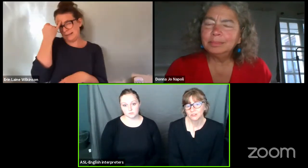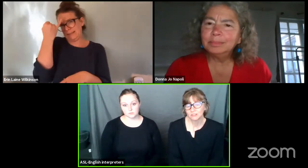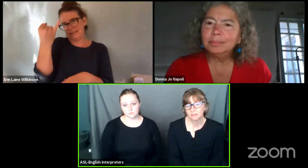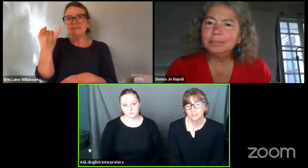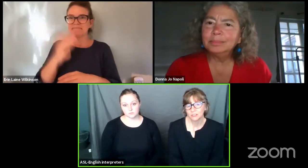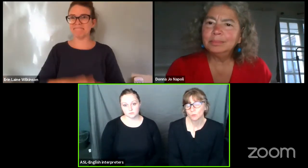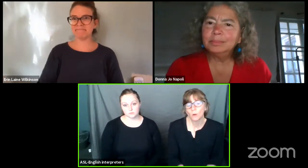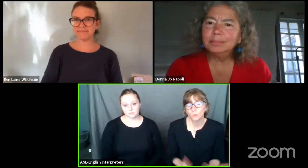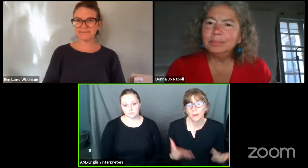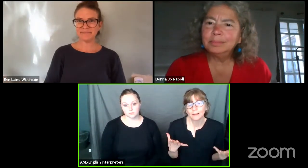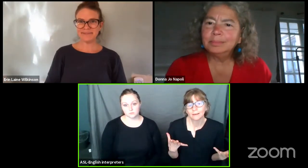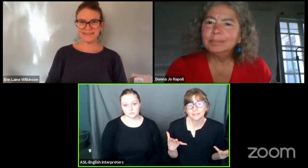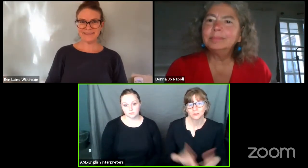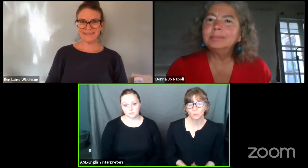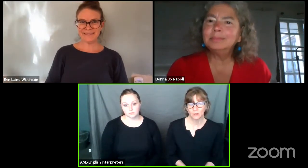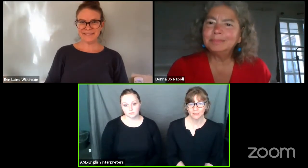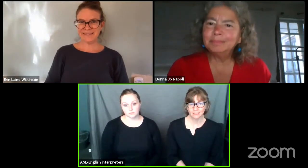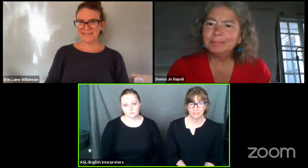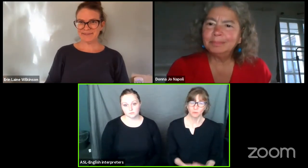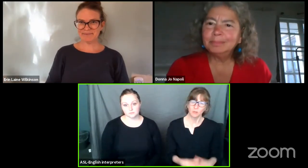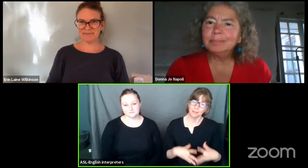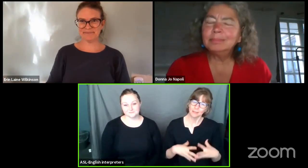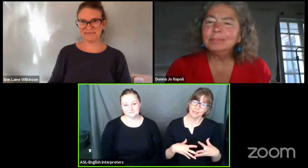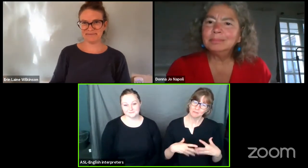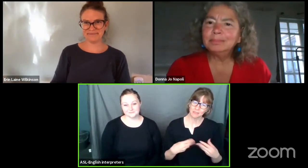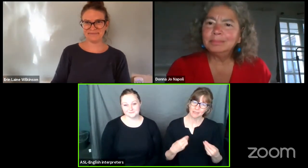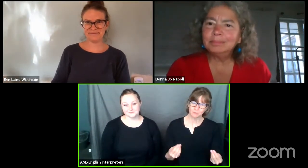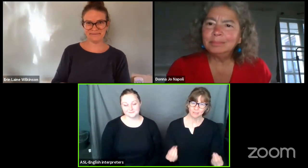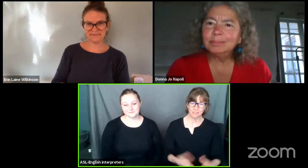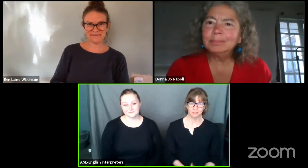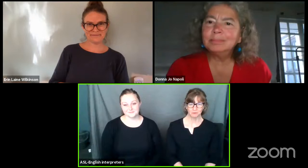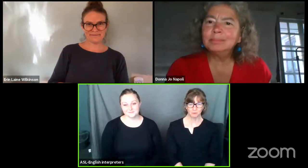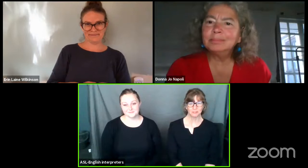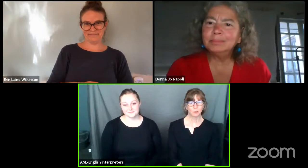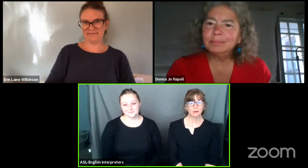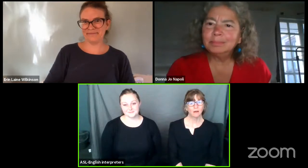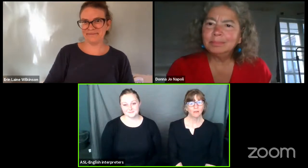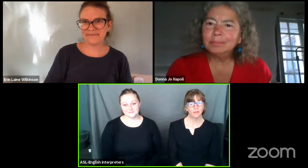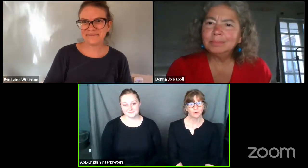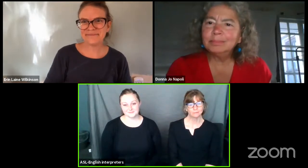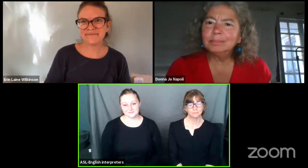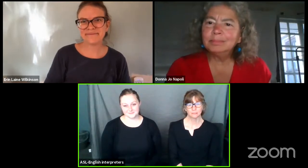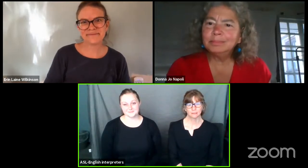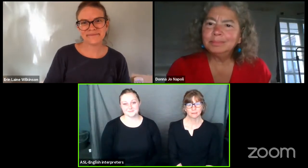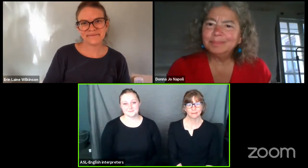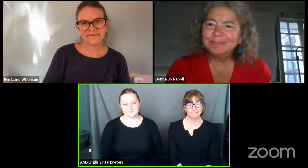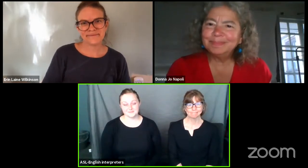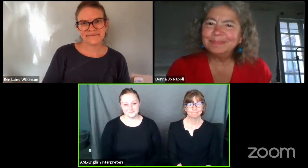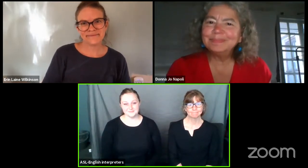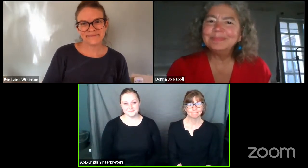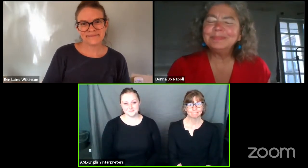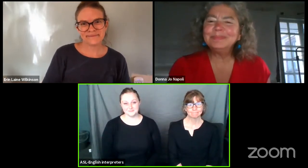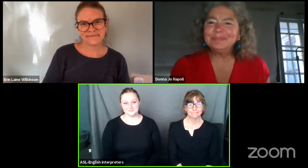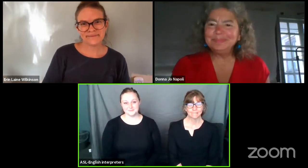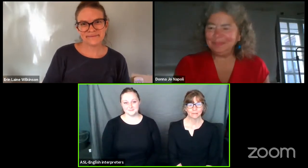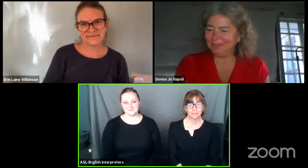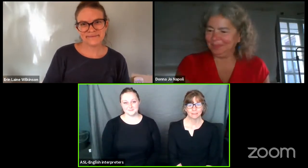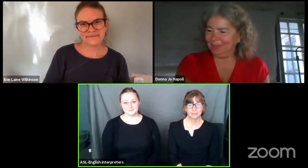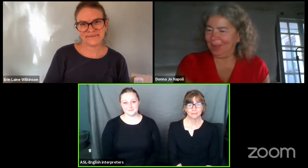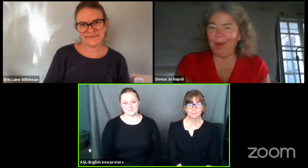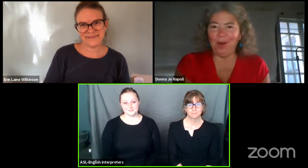It's just one way. It's just one idea for it, giving an explanation for what's going on there.